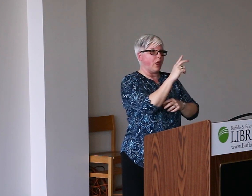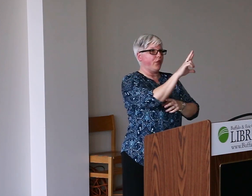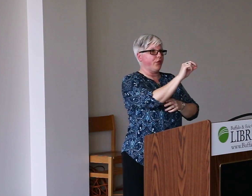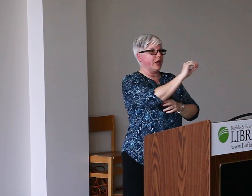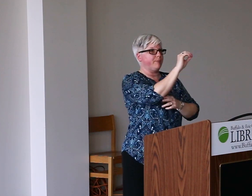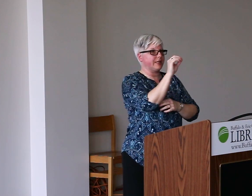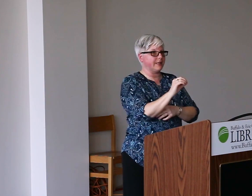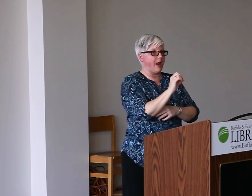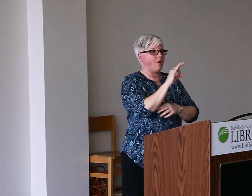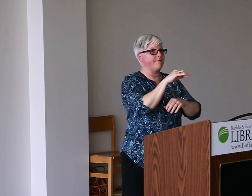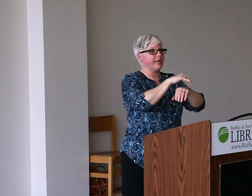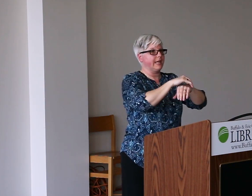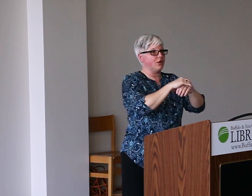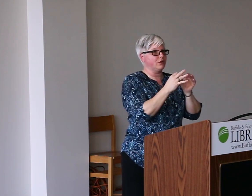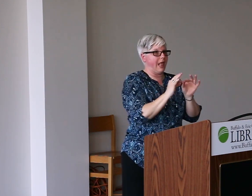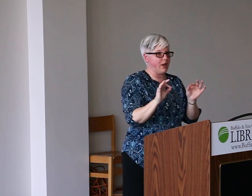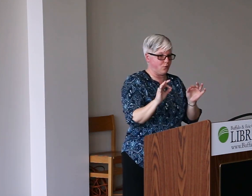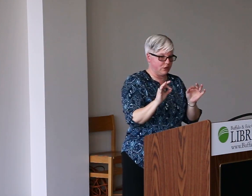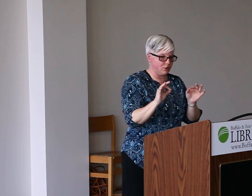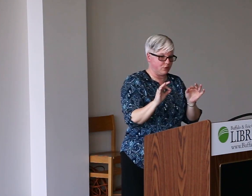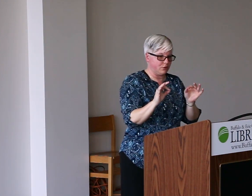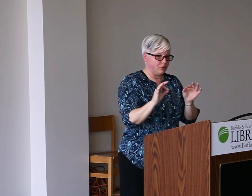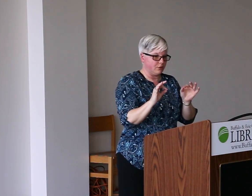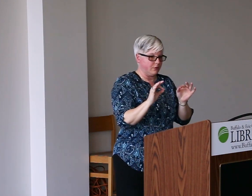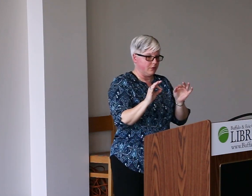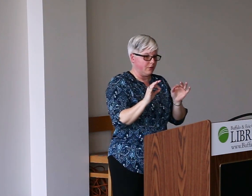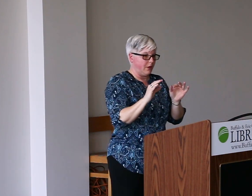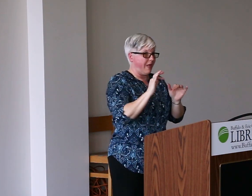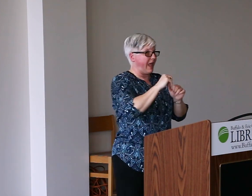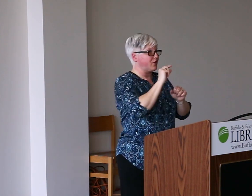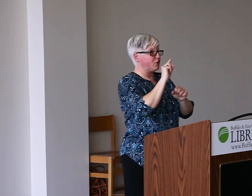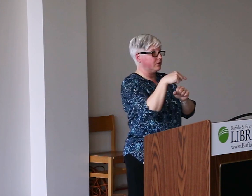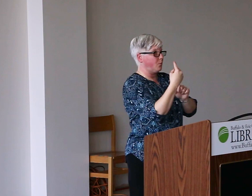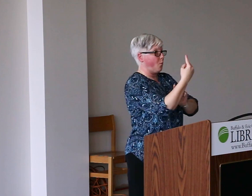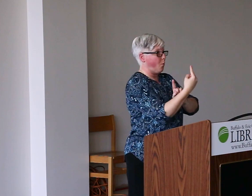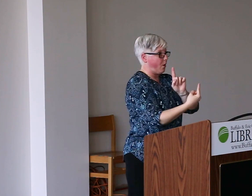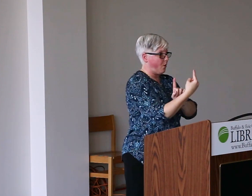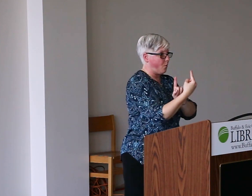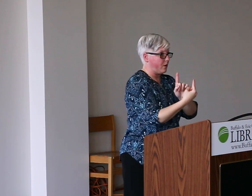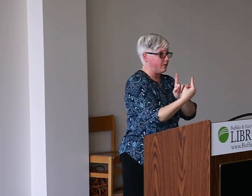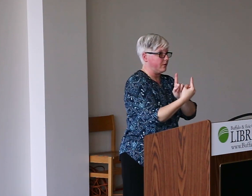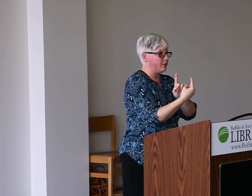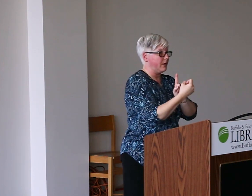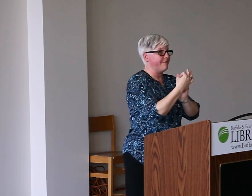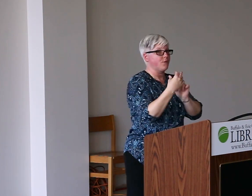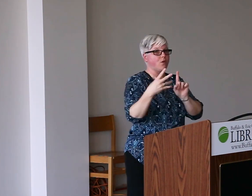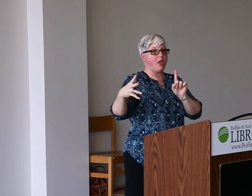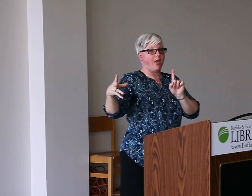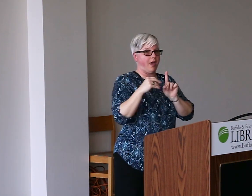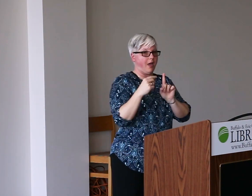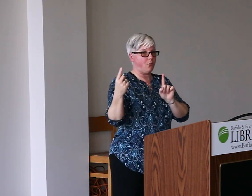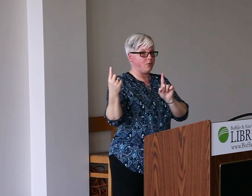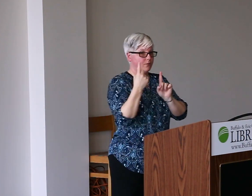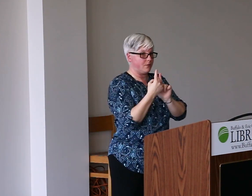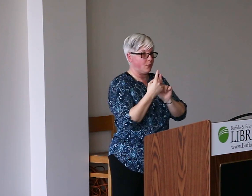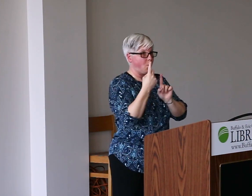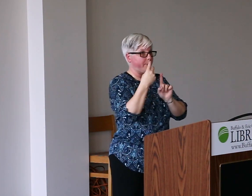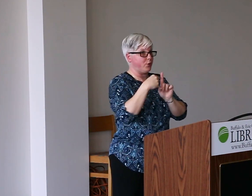they're only able to lip read 30% of the English language. And that's a one-on-one conversation. If you